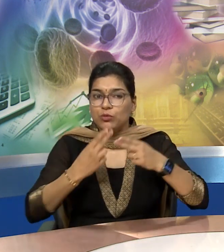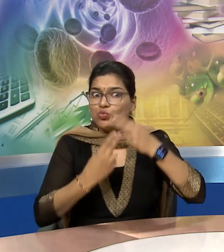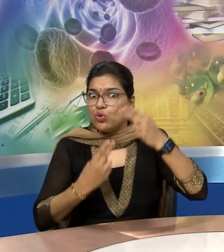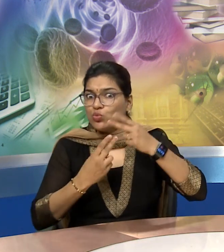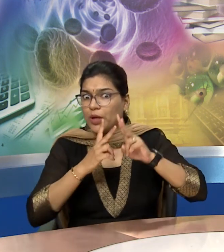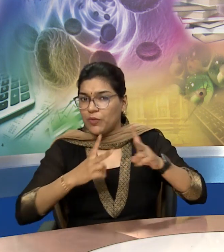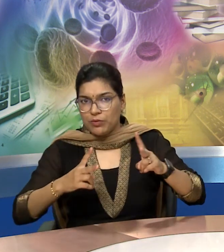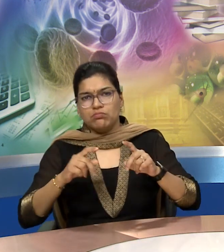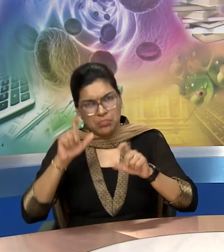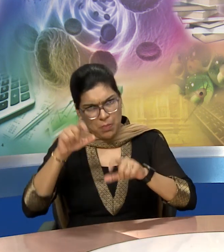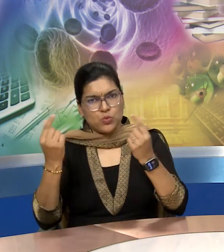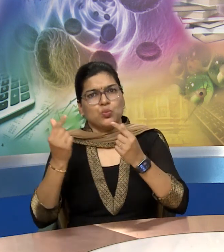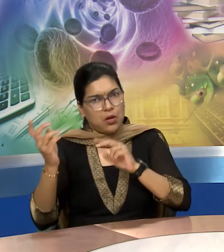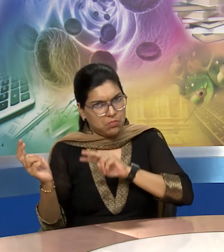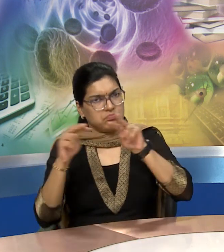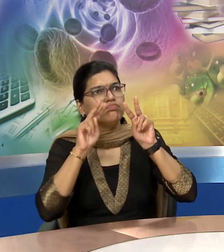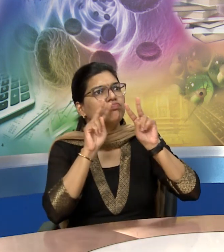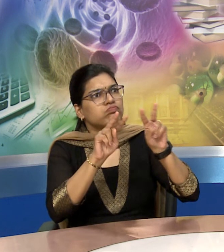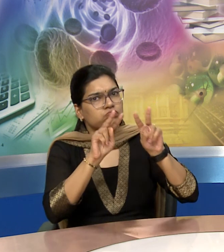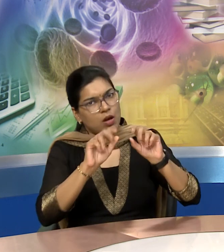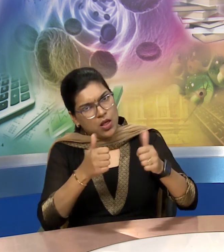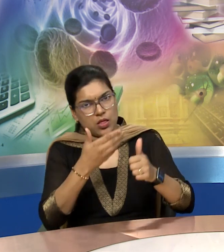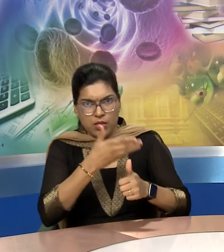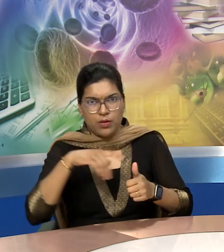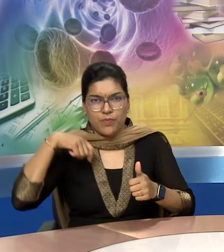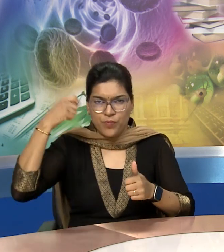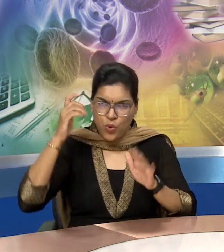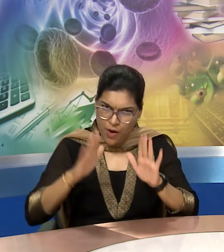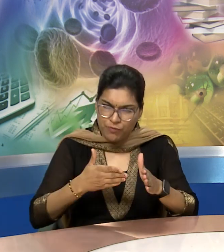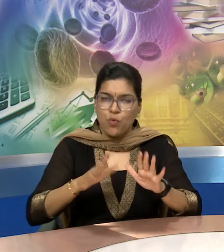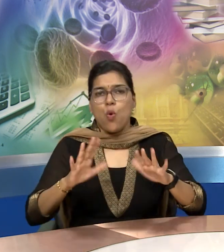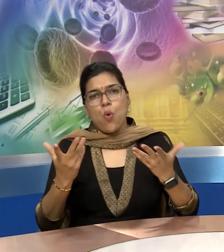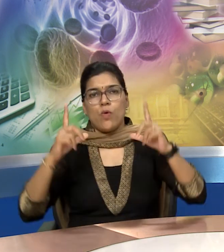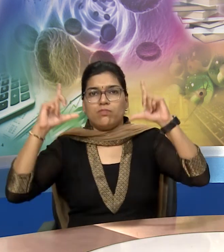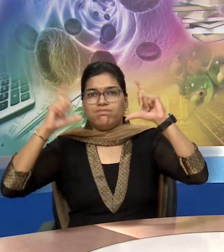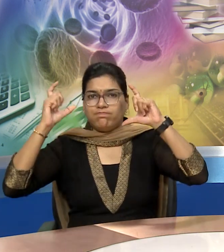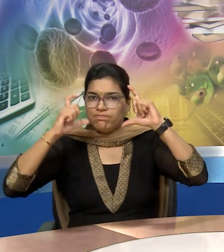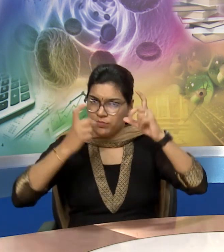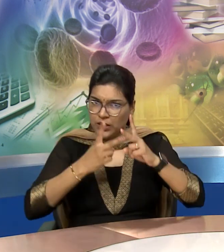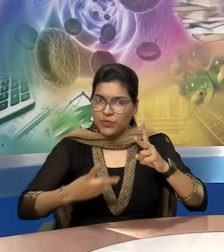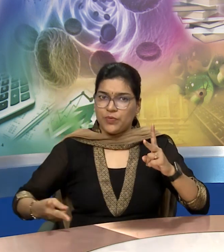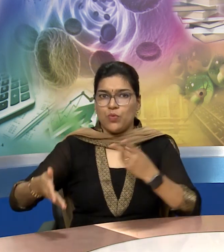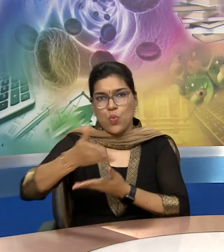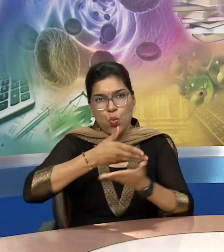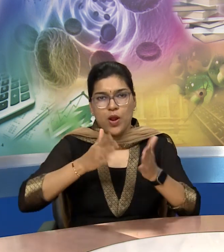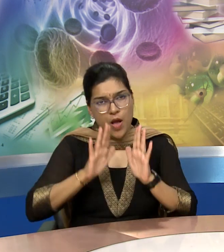photographs, and other non-book materials, plastic or